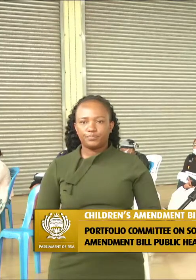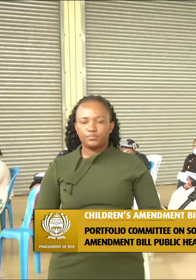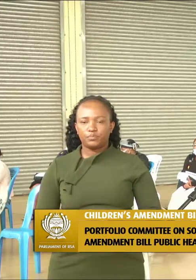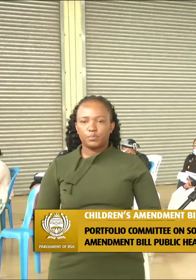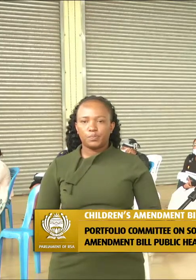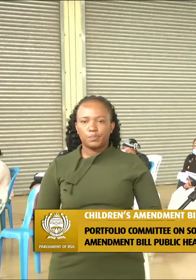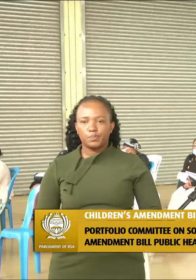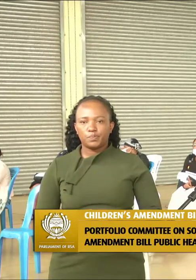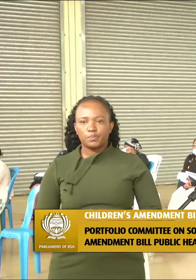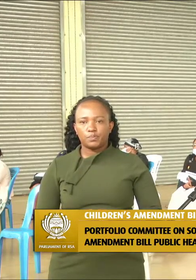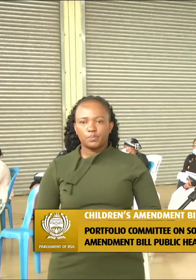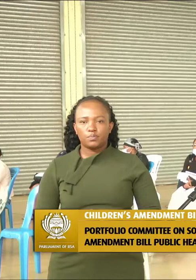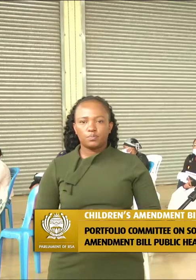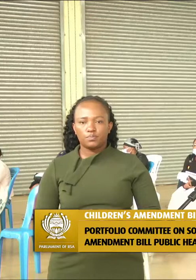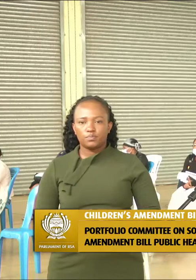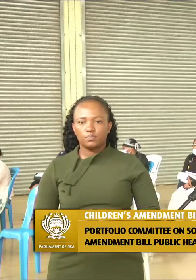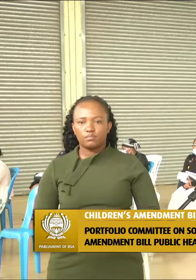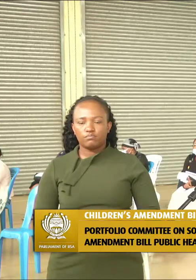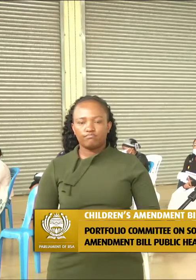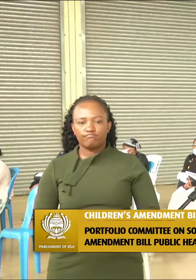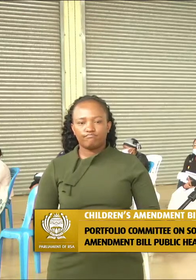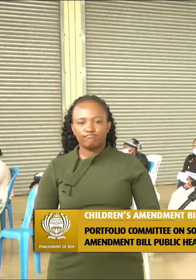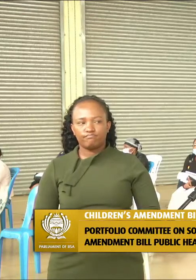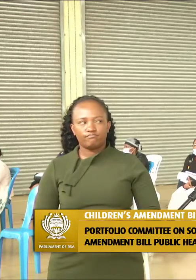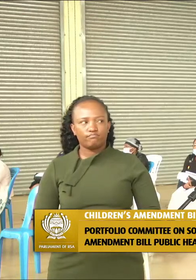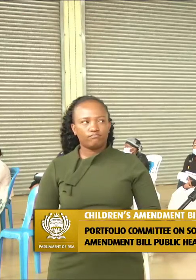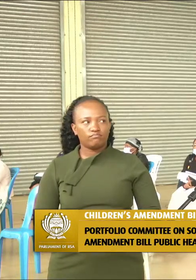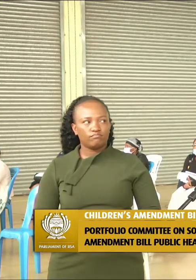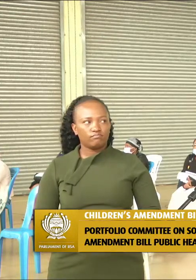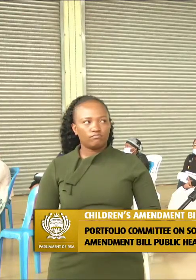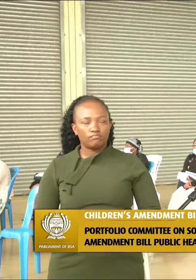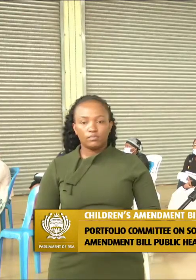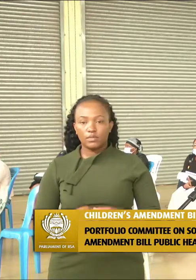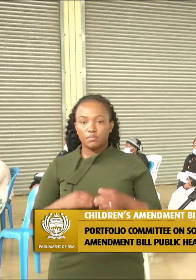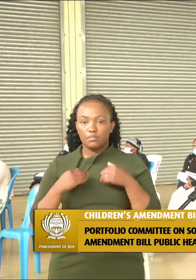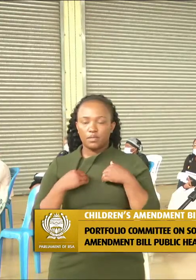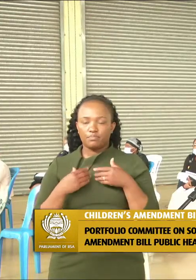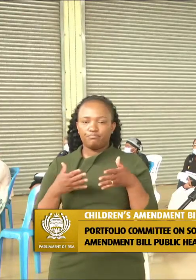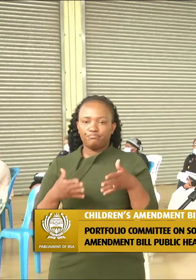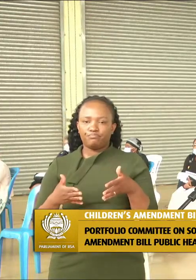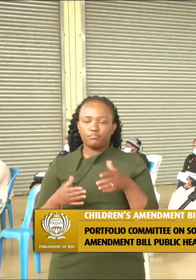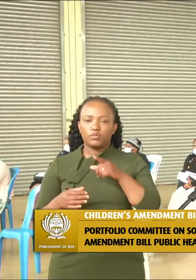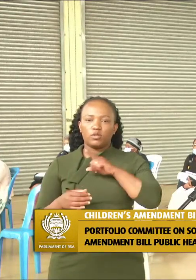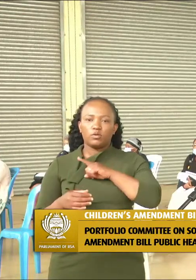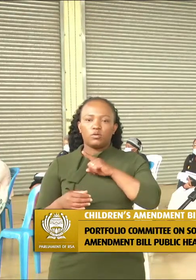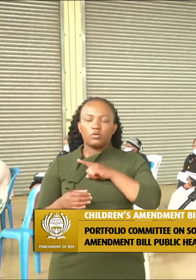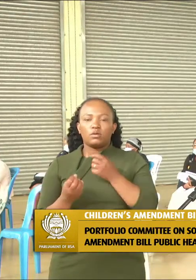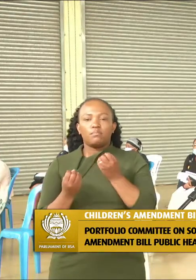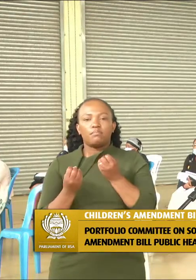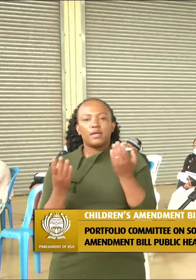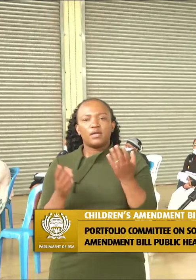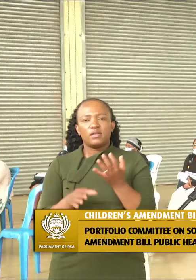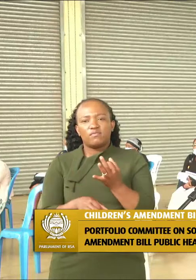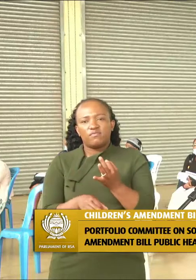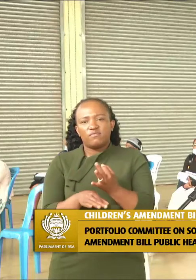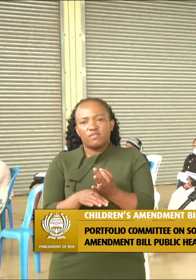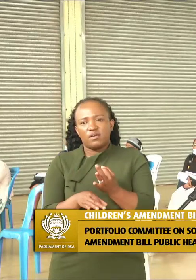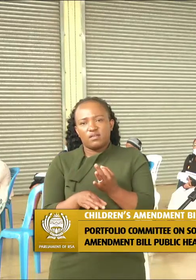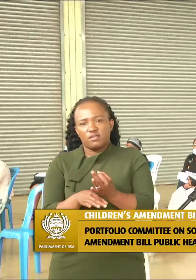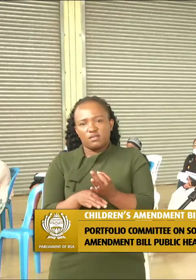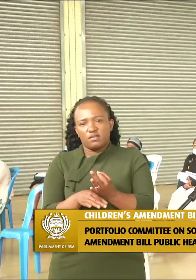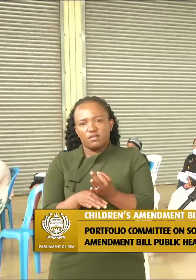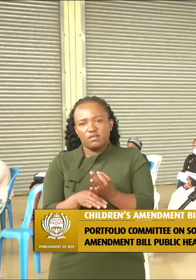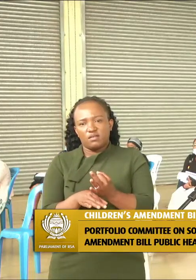bayisingathe nje ngendlela engayinhle indaba. I'm here also because a lot of dads have gone to the family